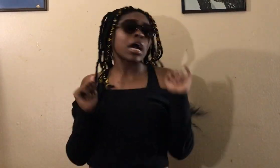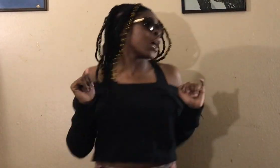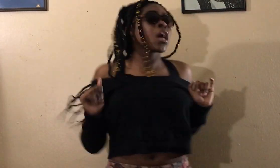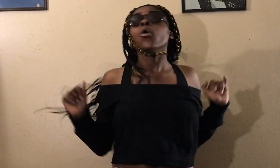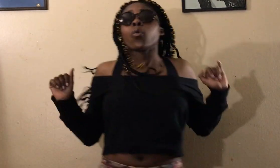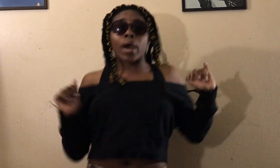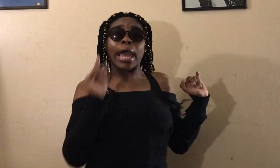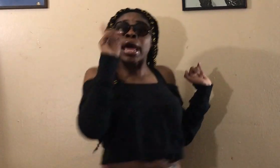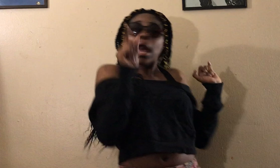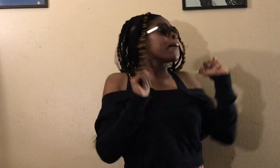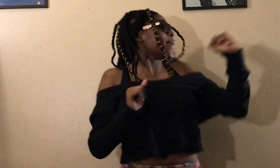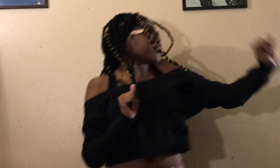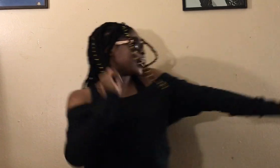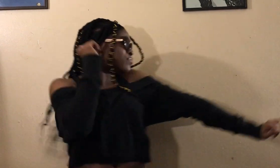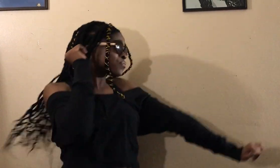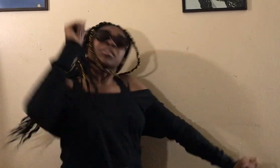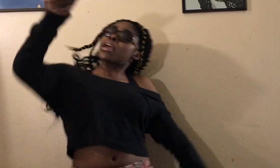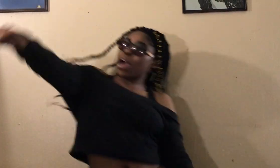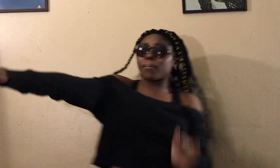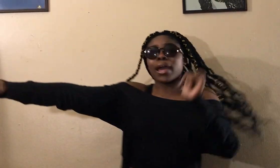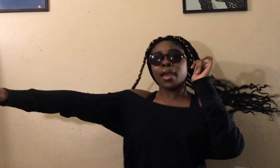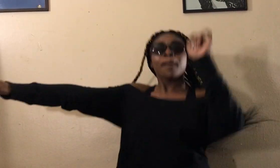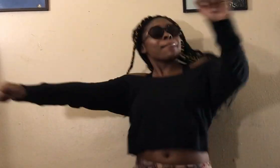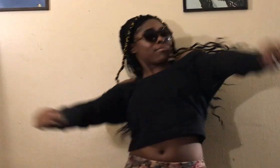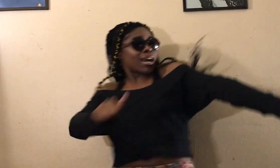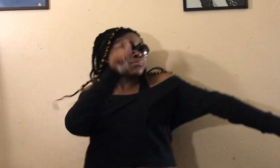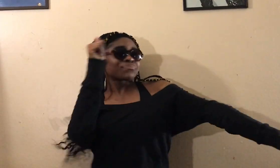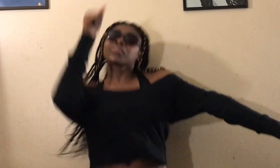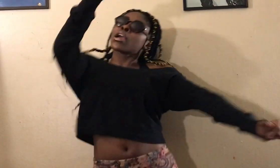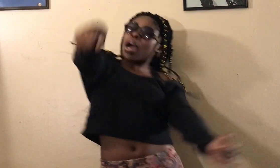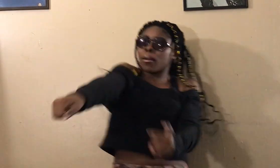okay, yeah, wait, Mariah, okay,